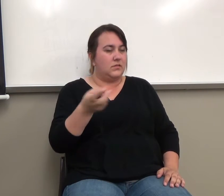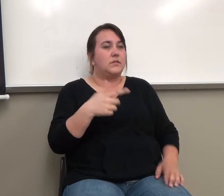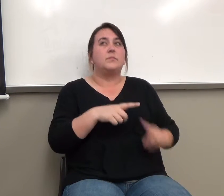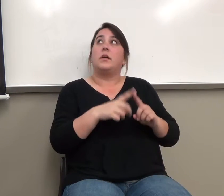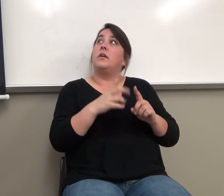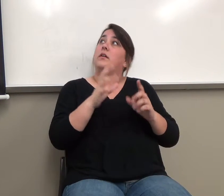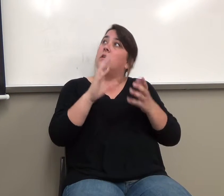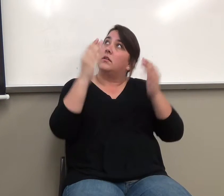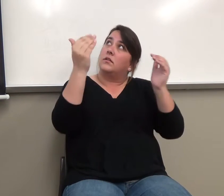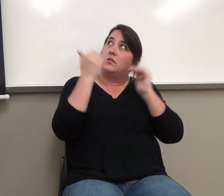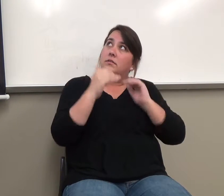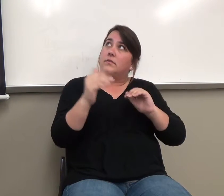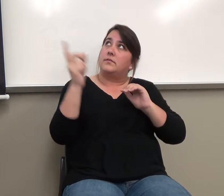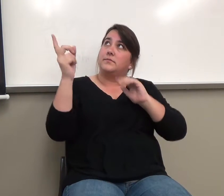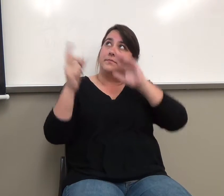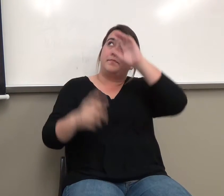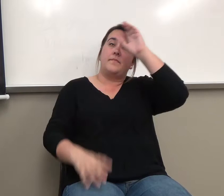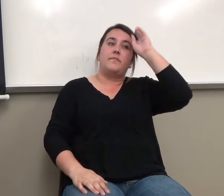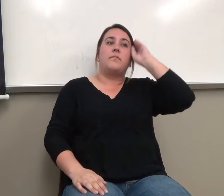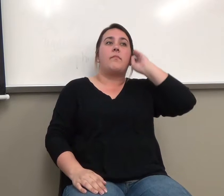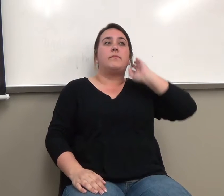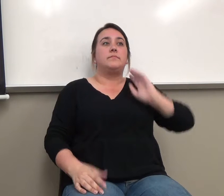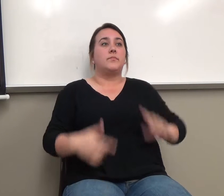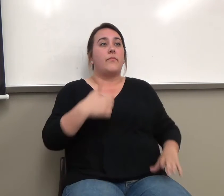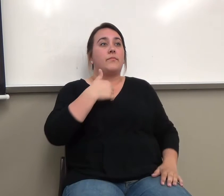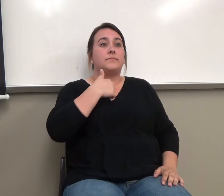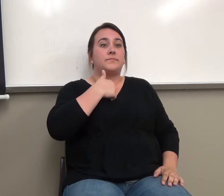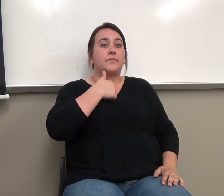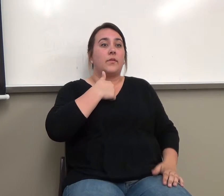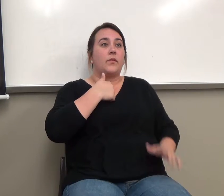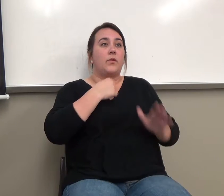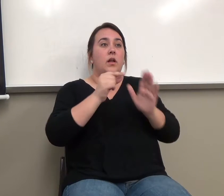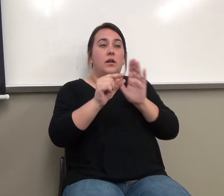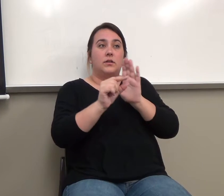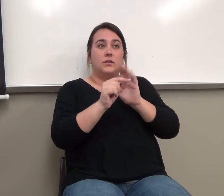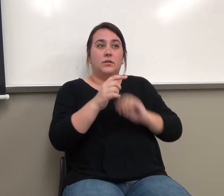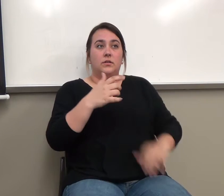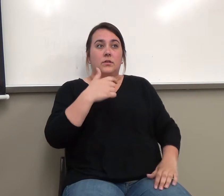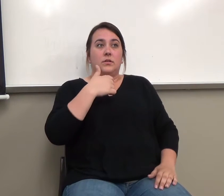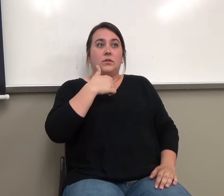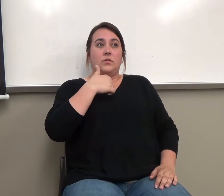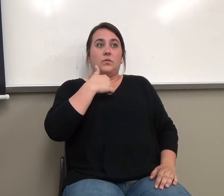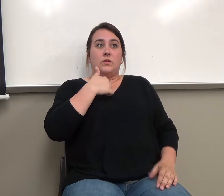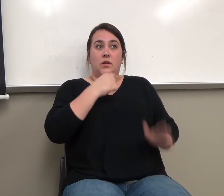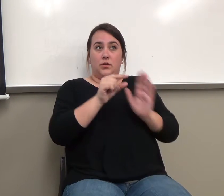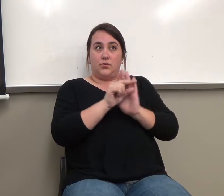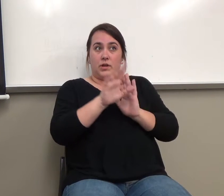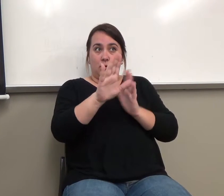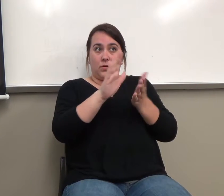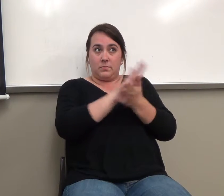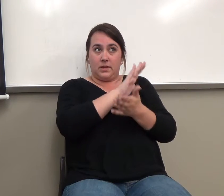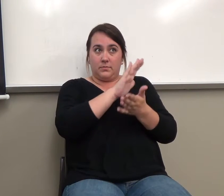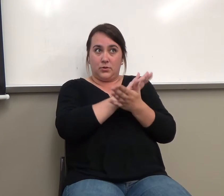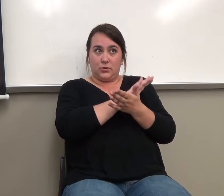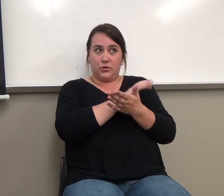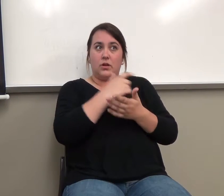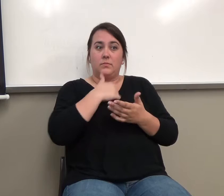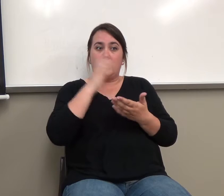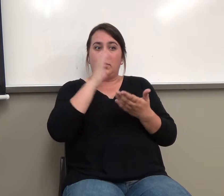these papers. If you guys can now look into that, can you come up with